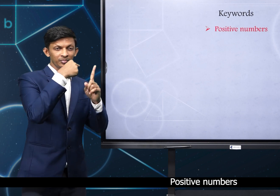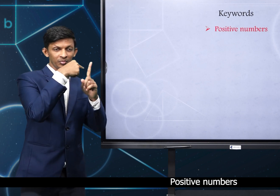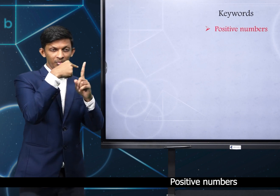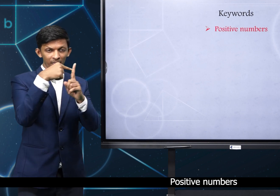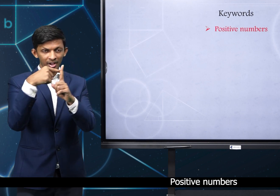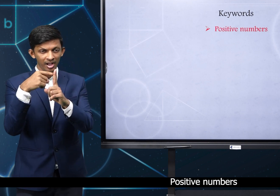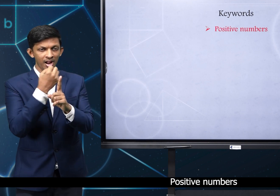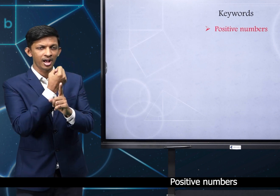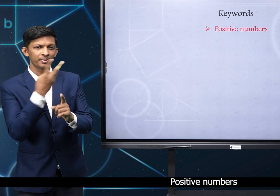positive numbers,